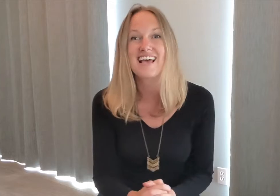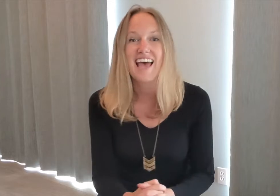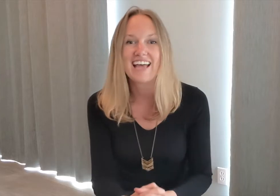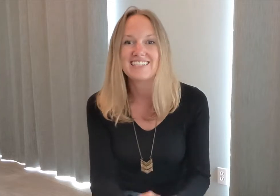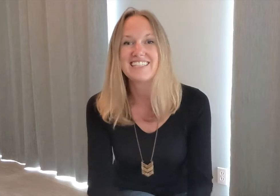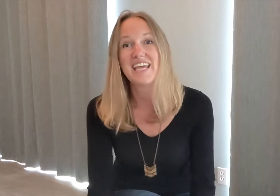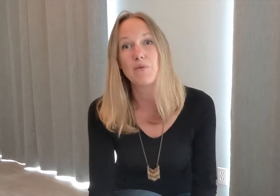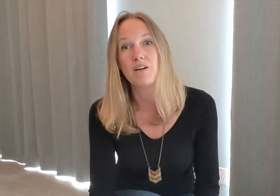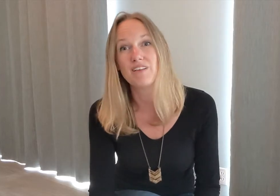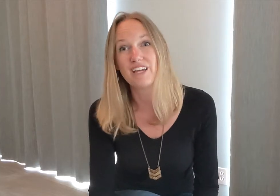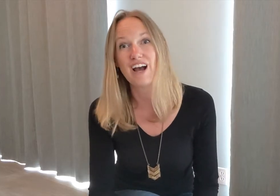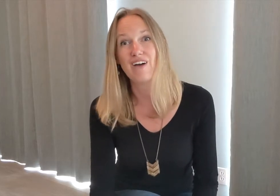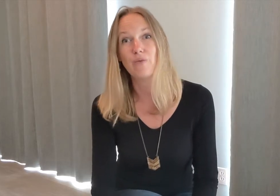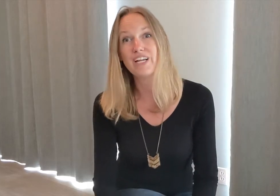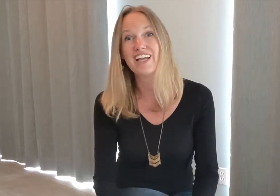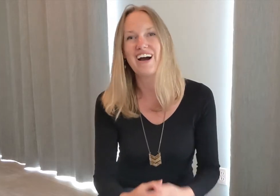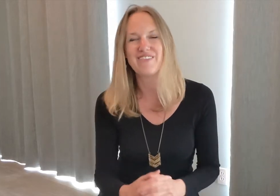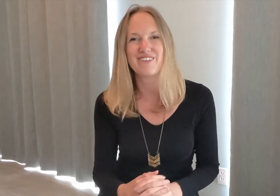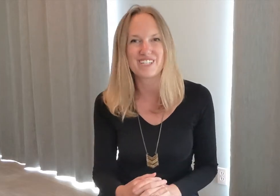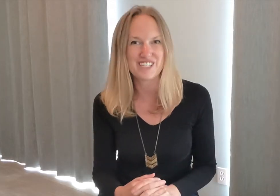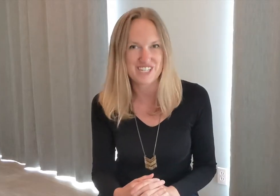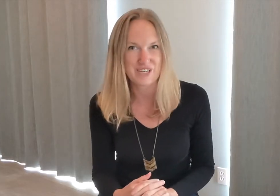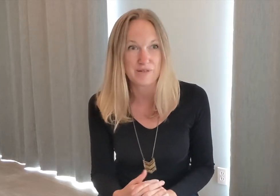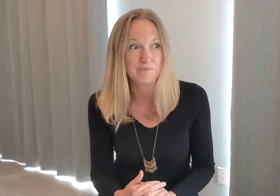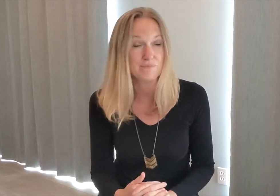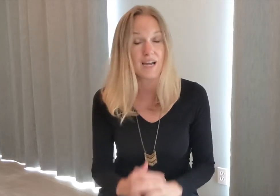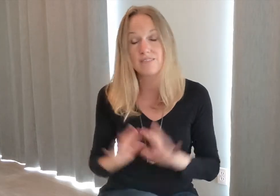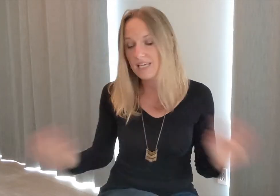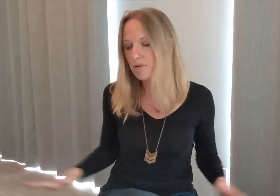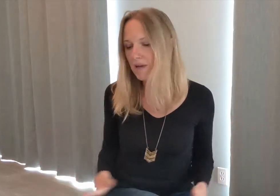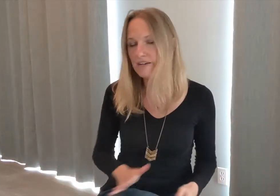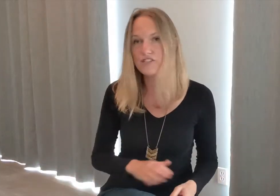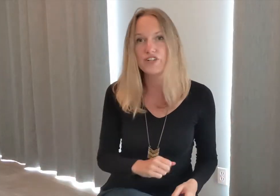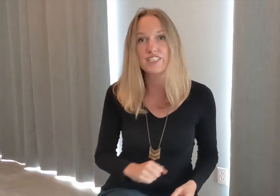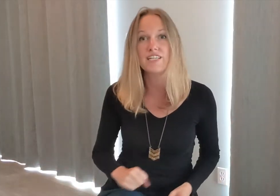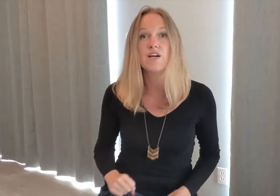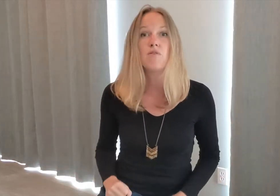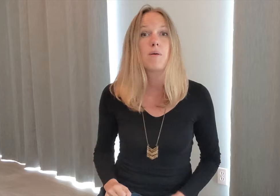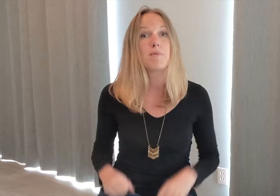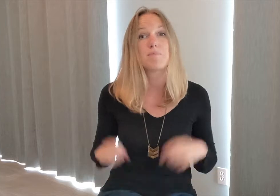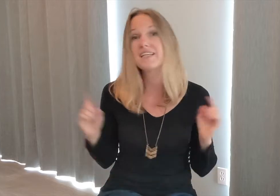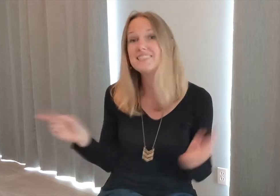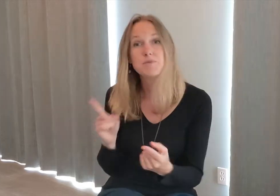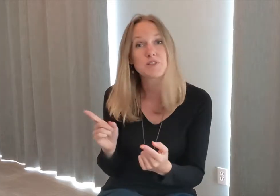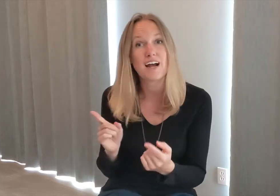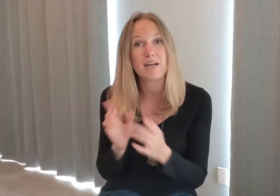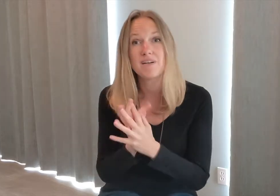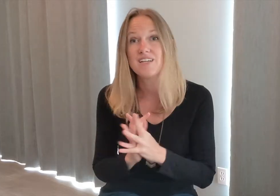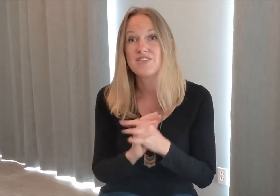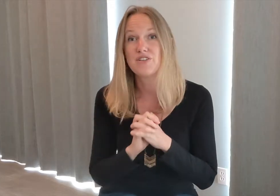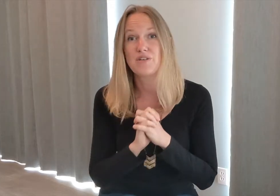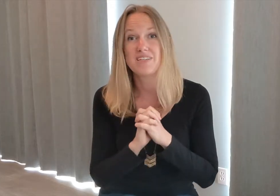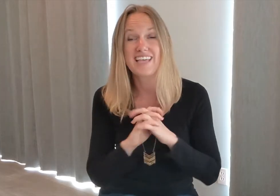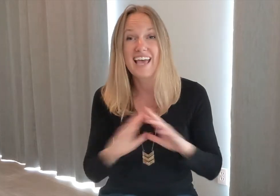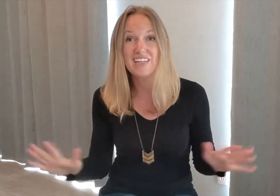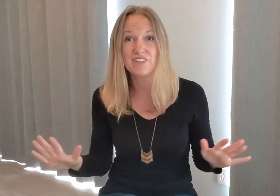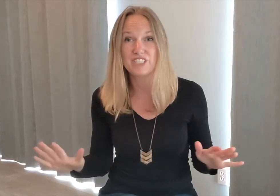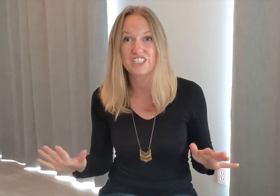and today we are working on verse 2. But housekeeping matters first. Remember, please subscribe so you don't miss any future